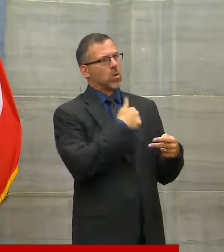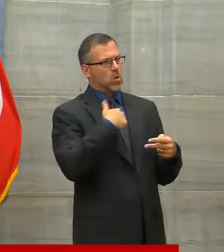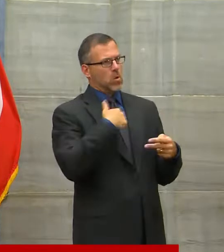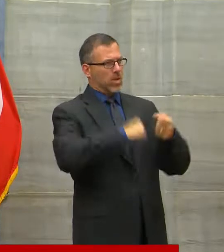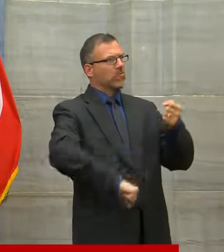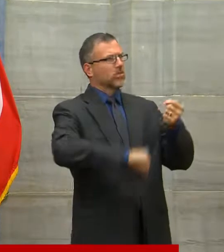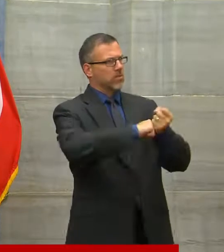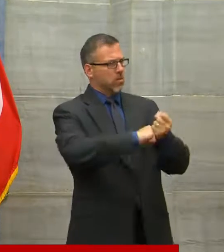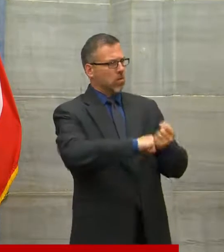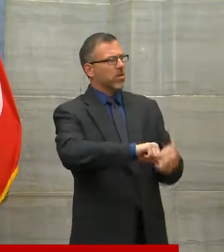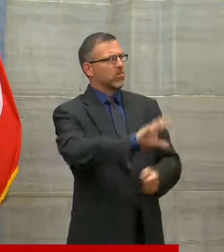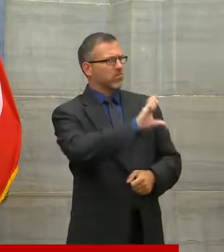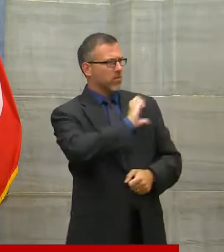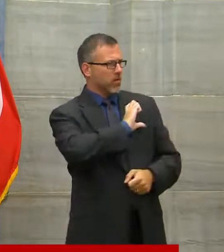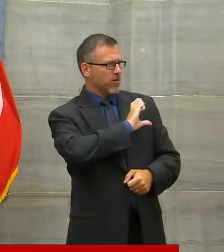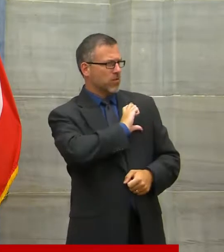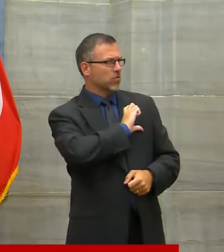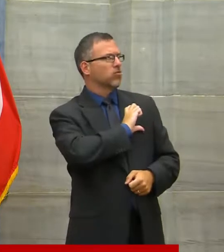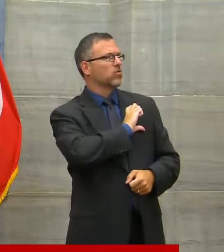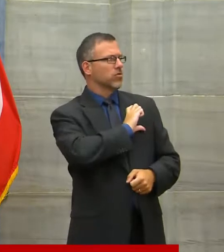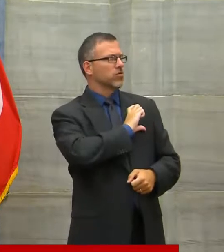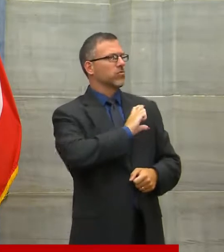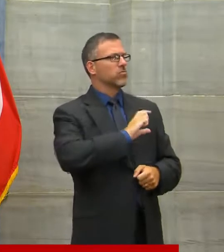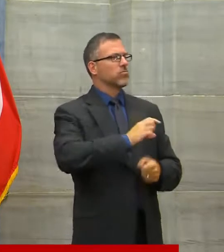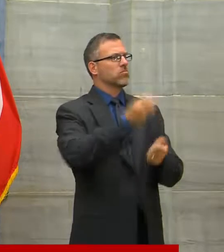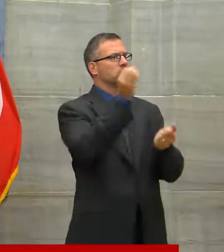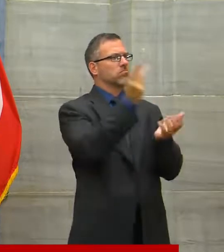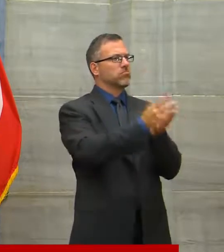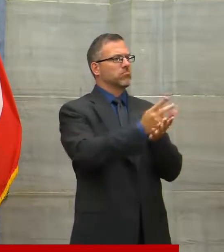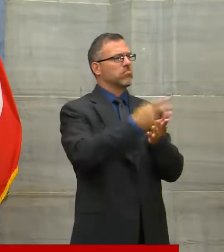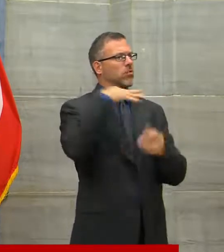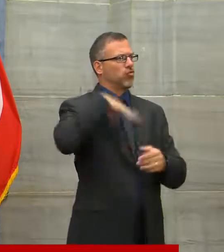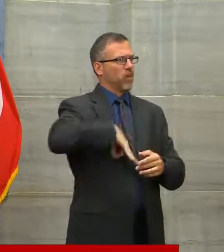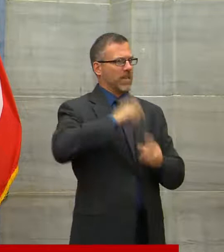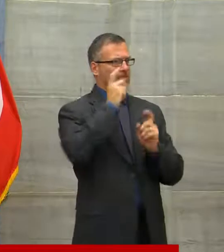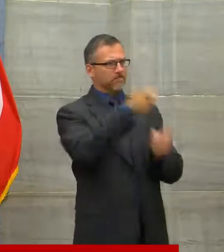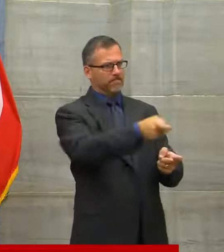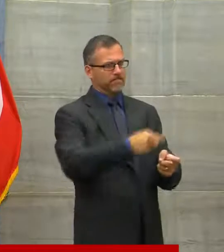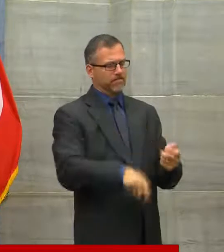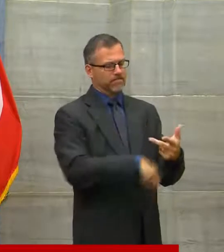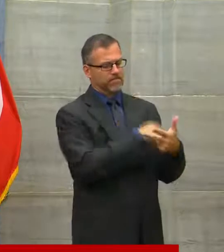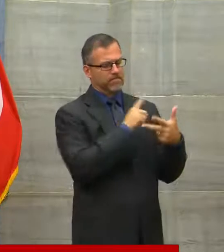law enforcement agency accreditation. Number three,